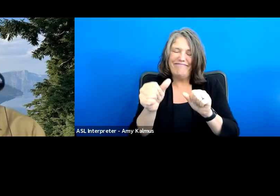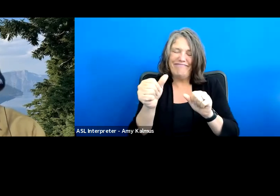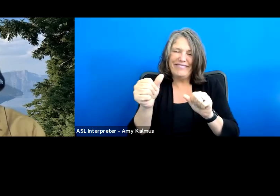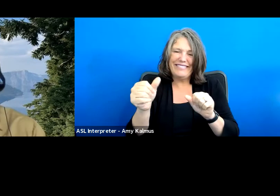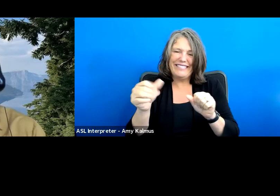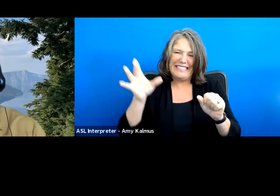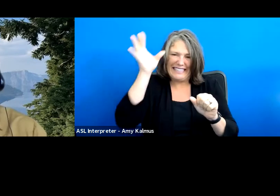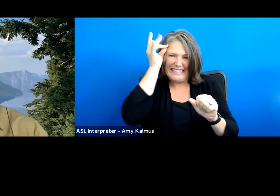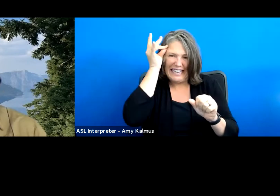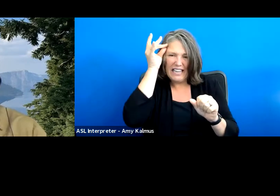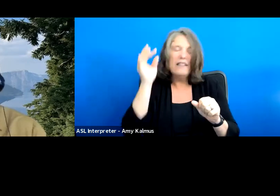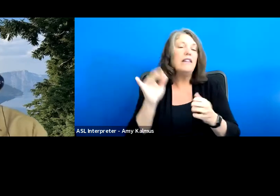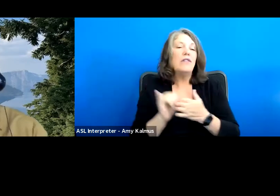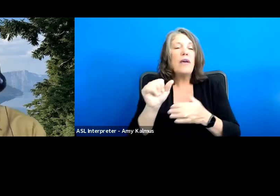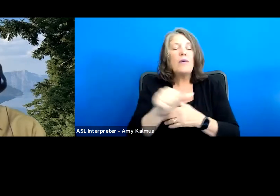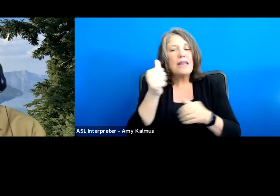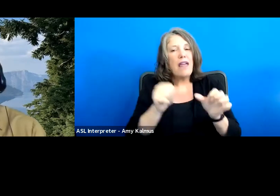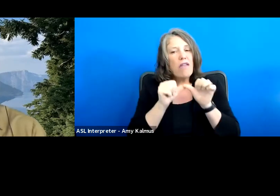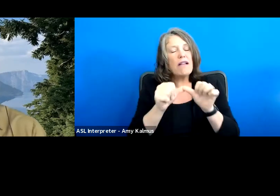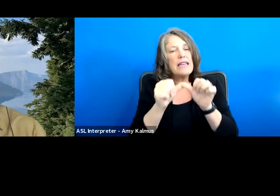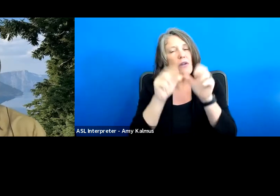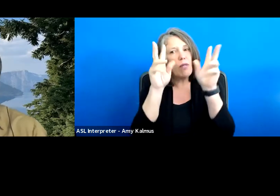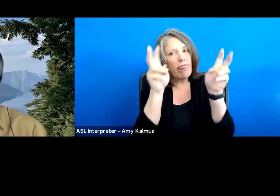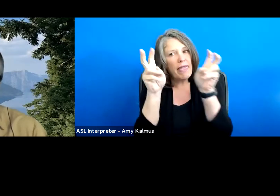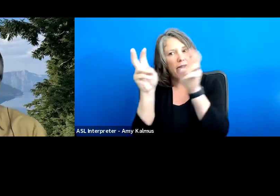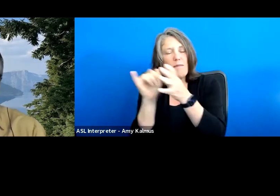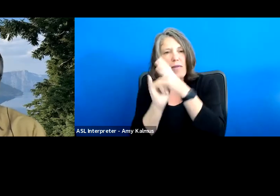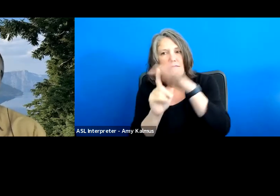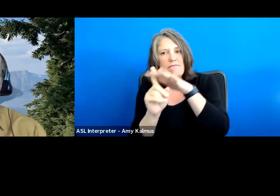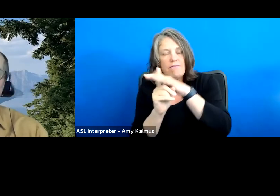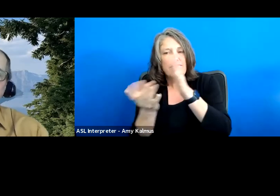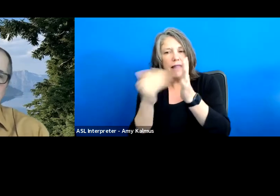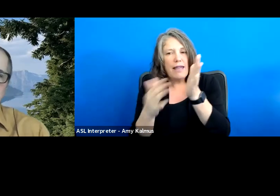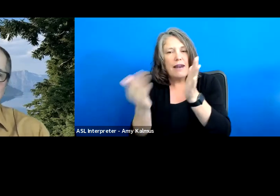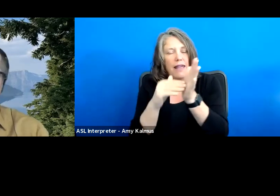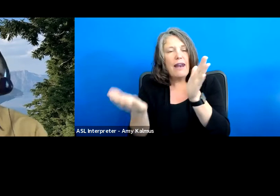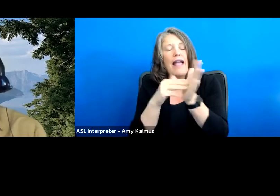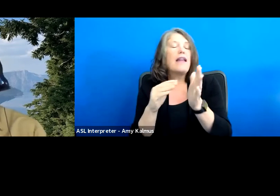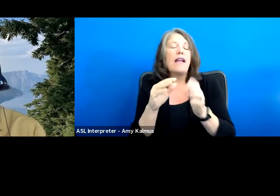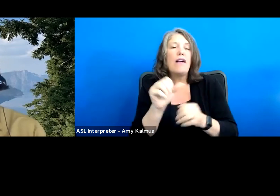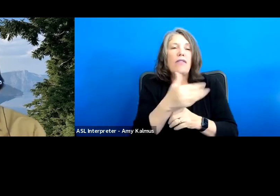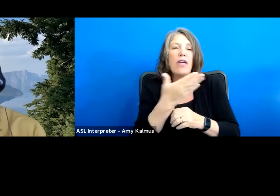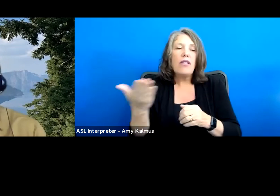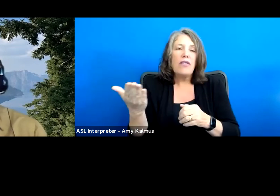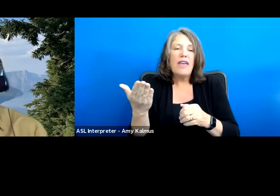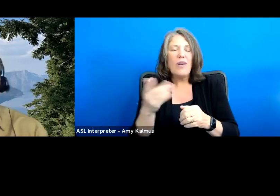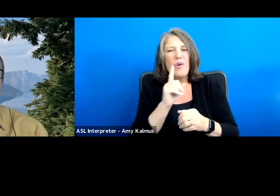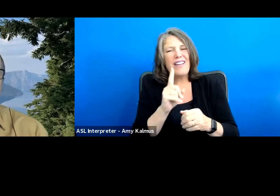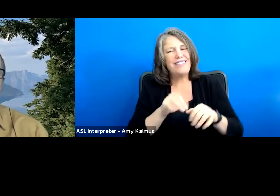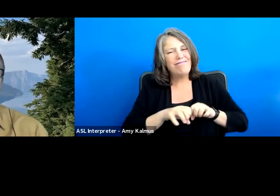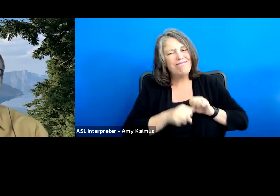So that was another continual theme that kept coming up. The other one, and this one's heartbreaking for